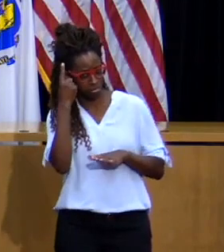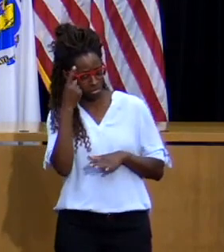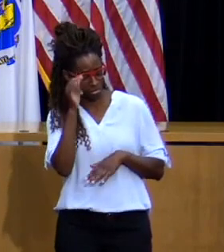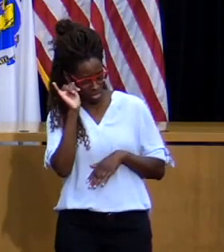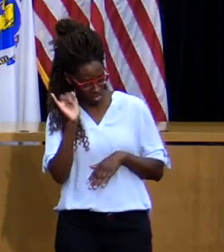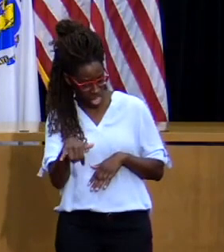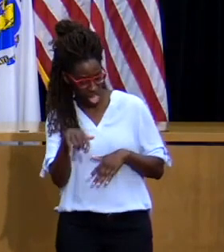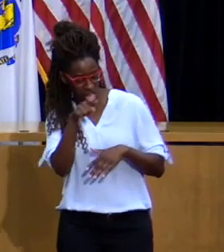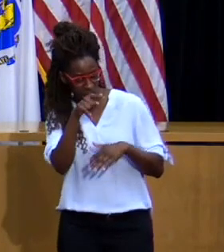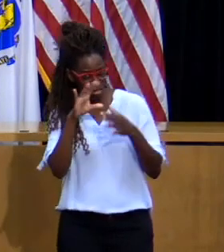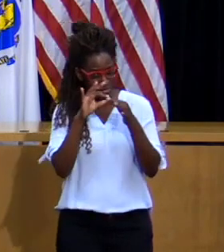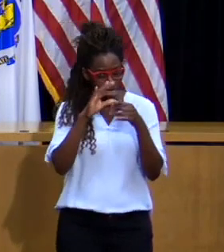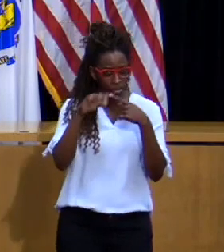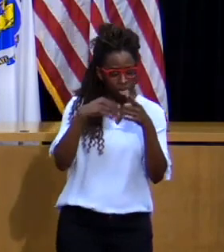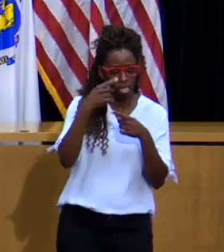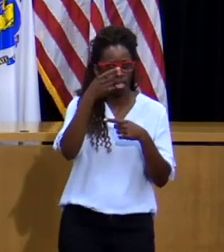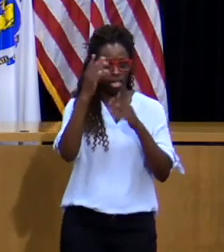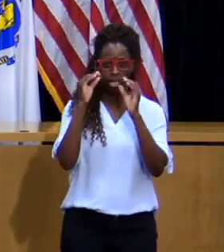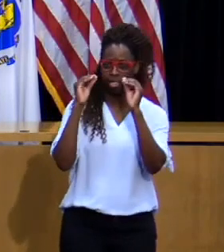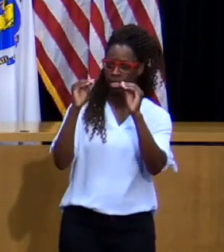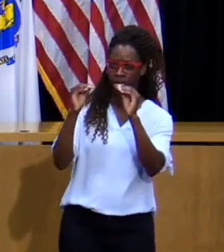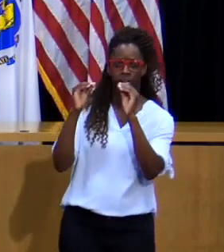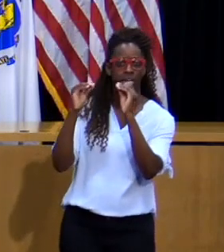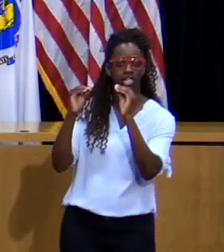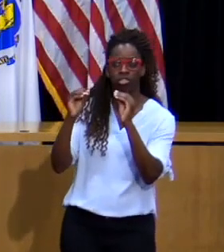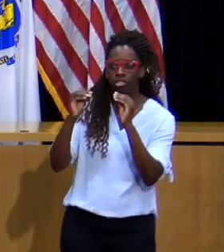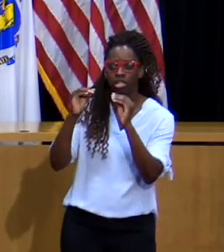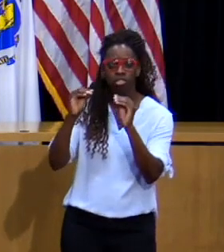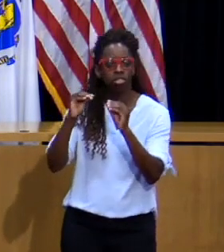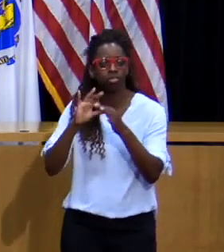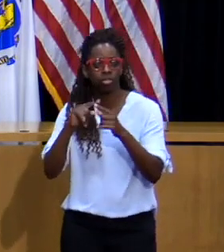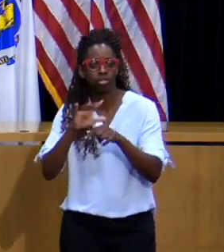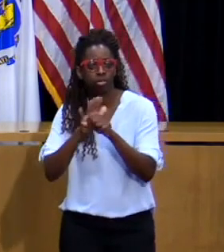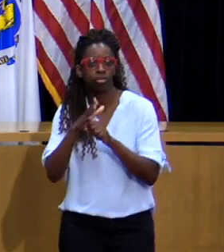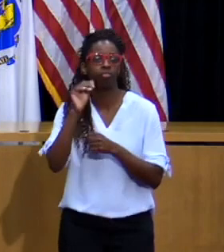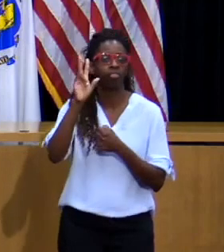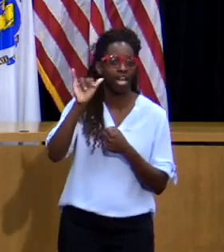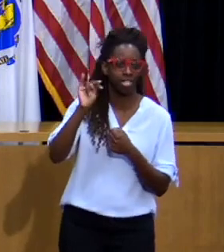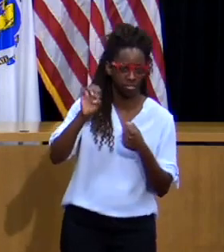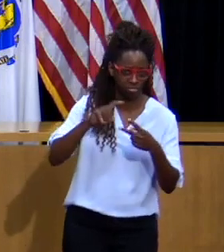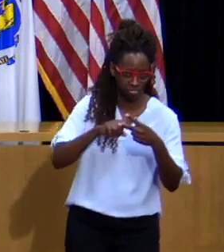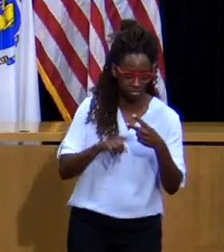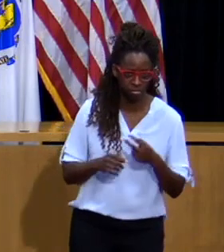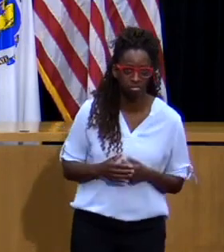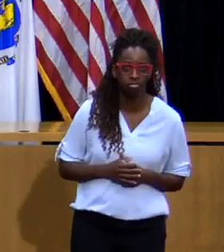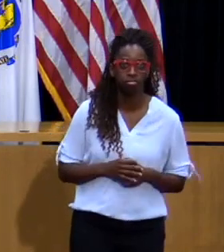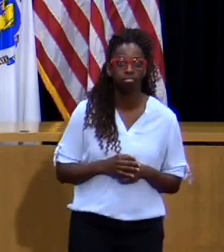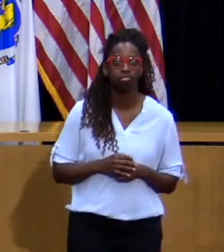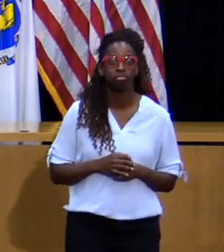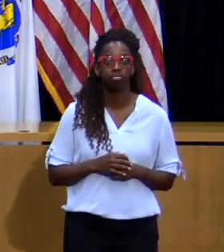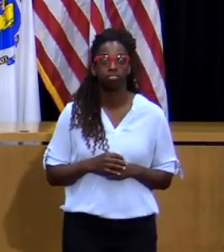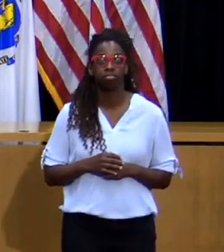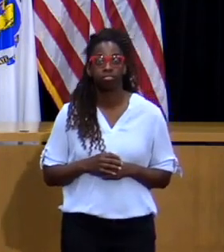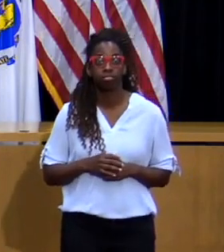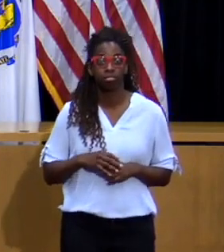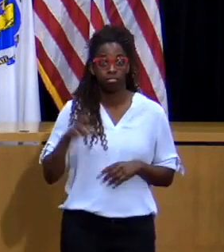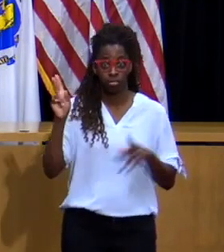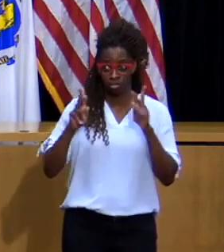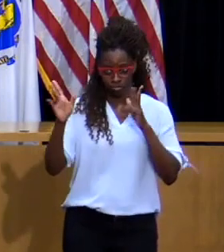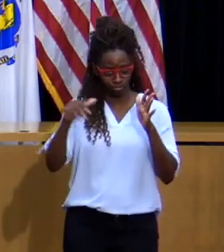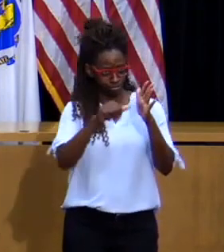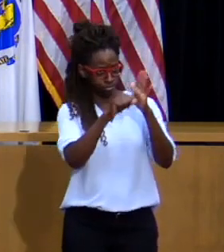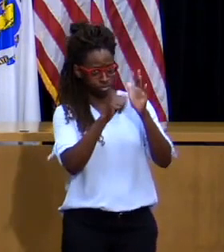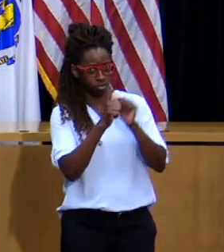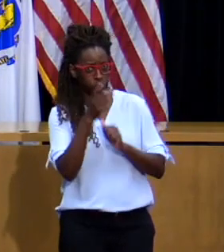the trust? I think that most people were impressed that Dr. Fauci showed up to speak directly to